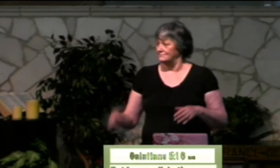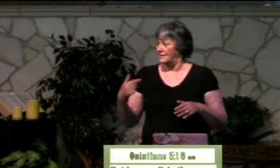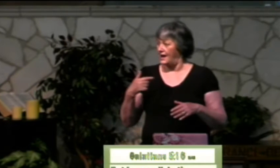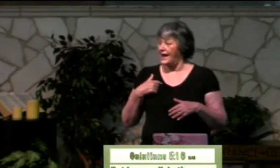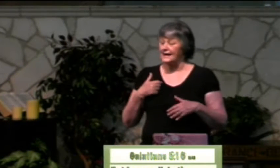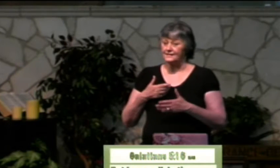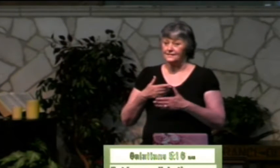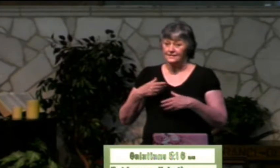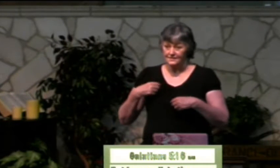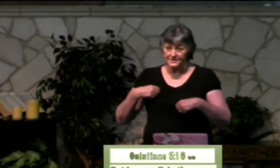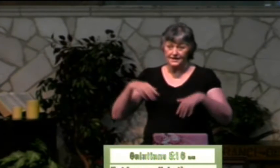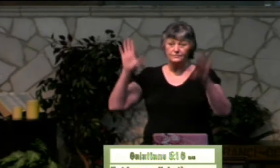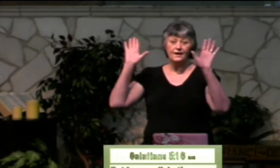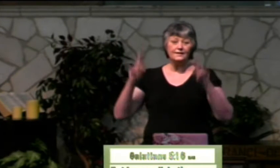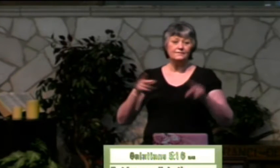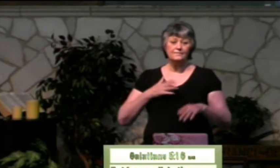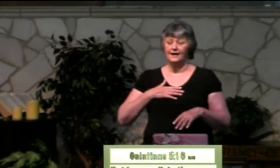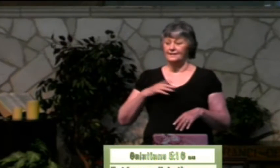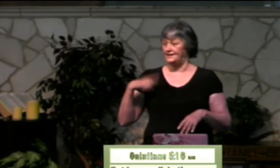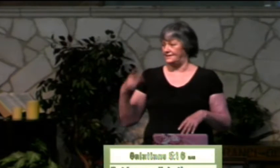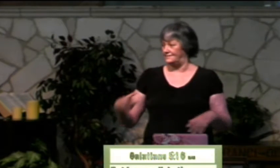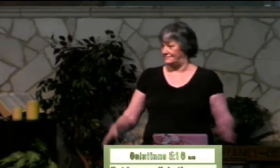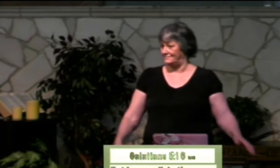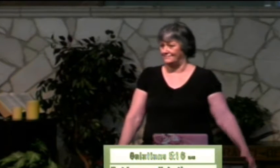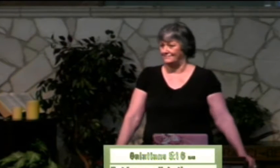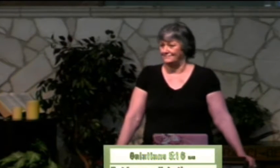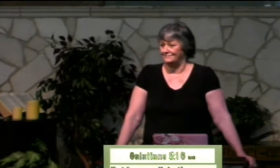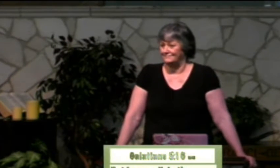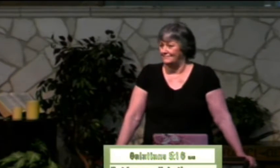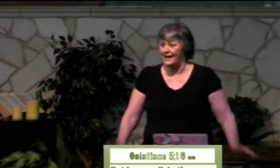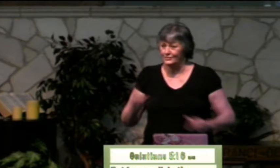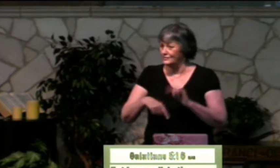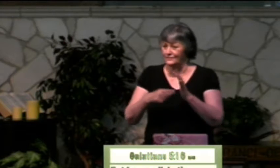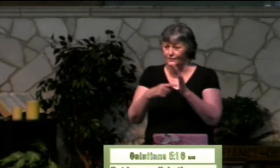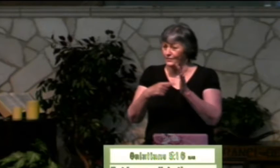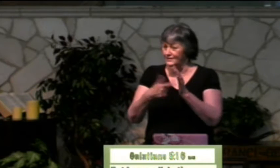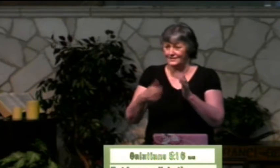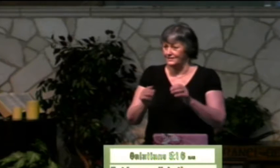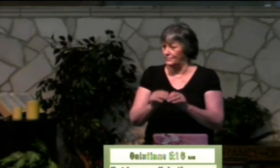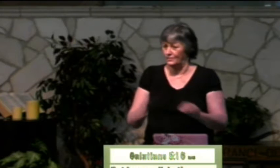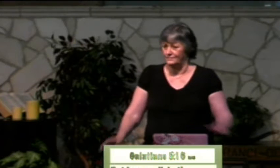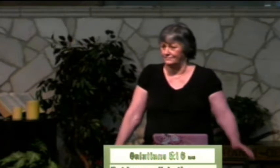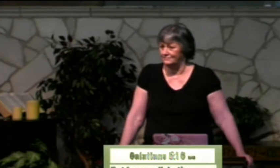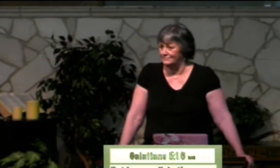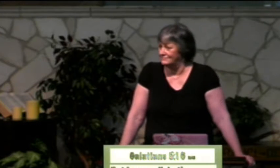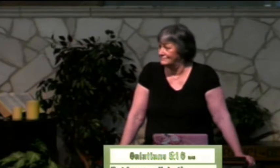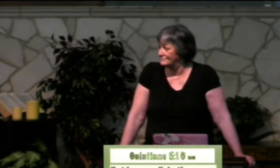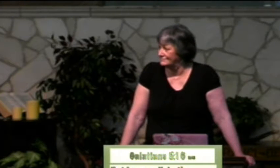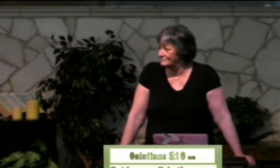I had to get rid of my Lincoln. I couldn't afford it anymore.